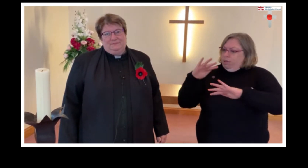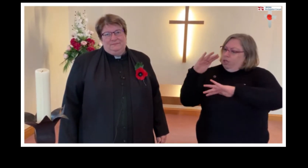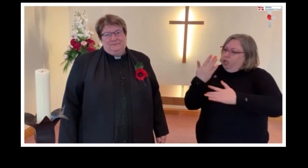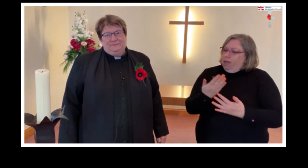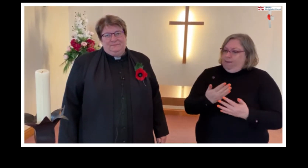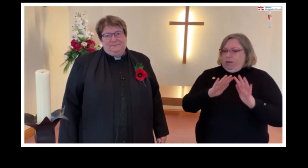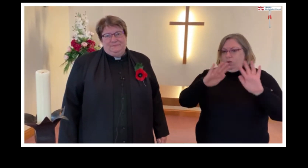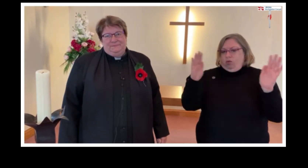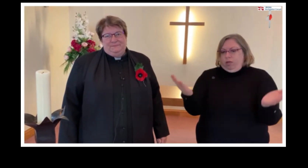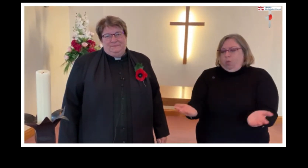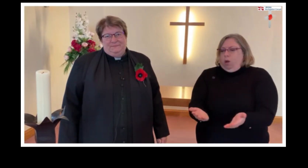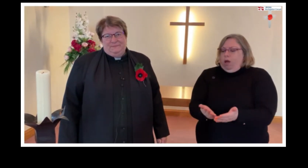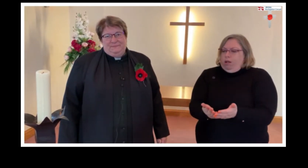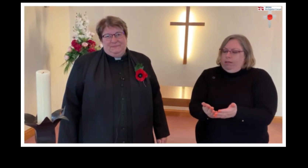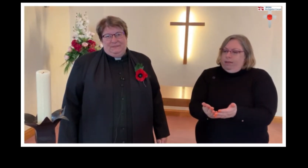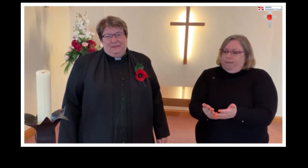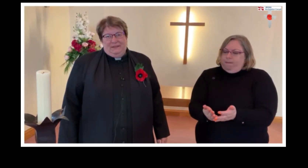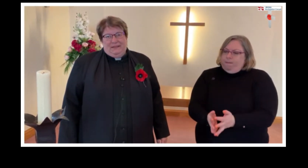world.